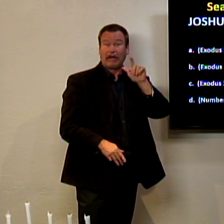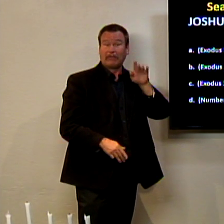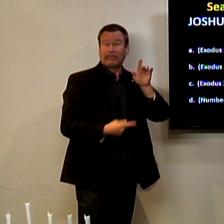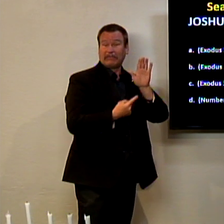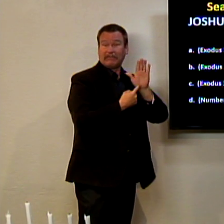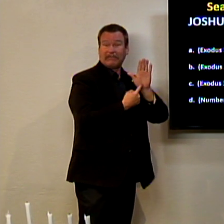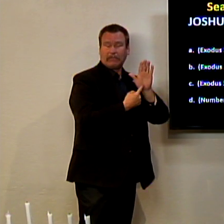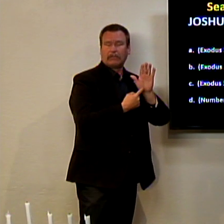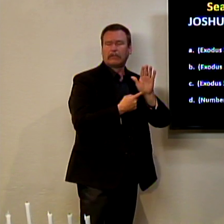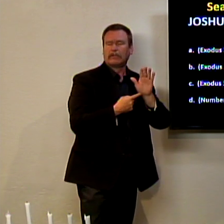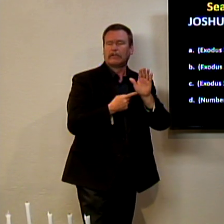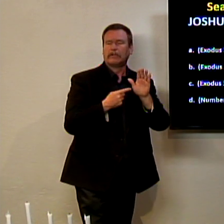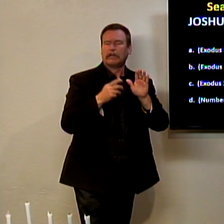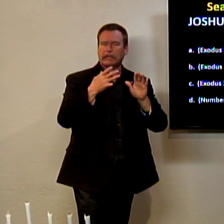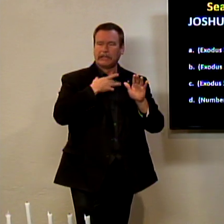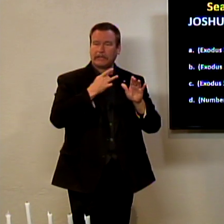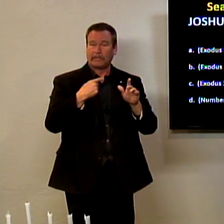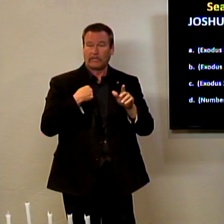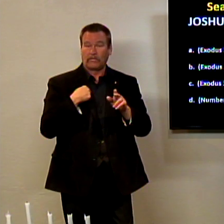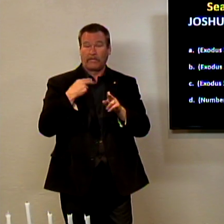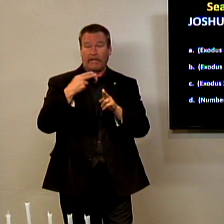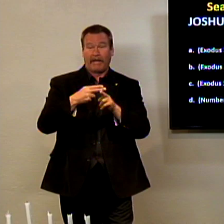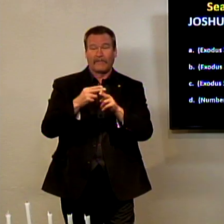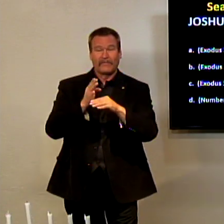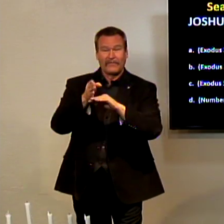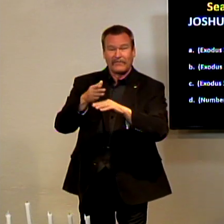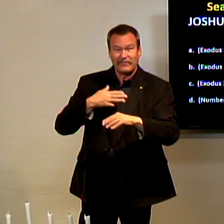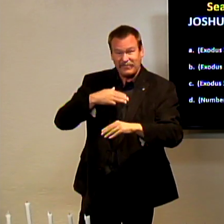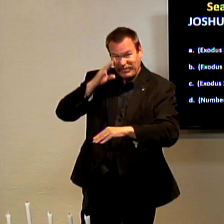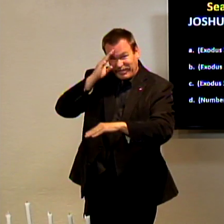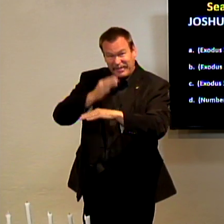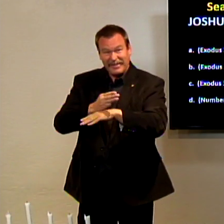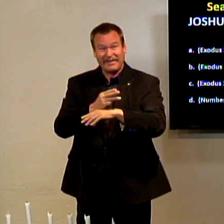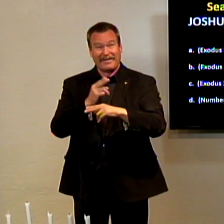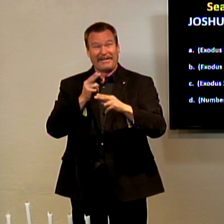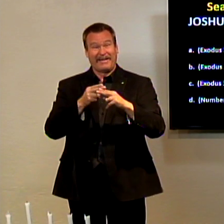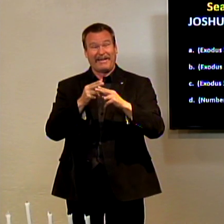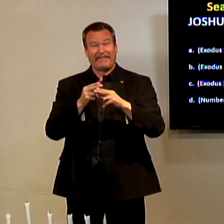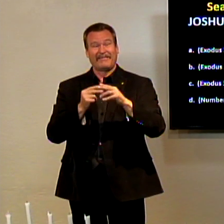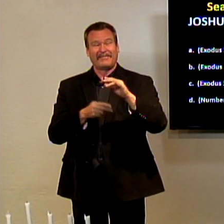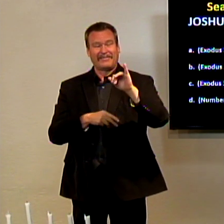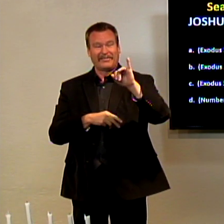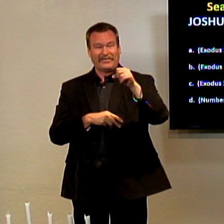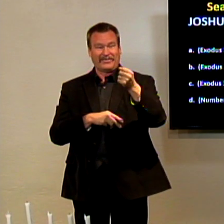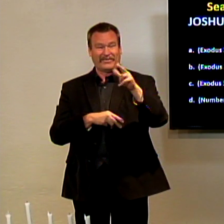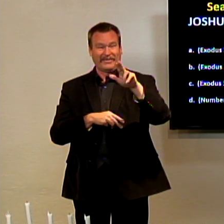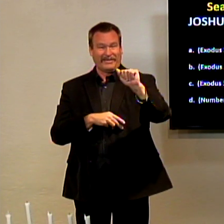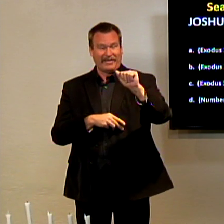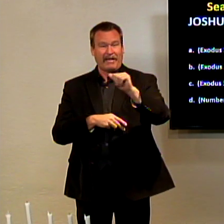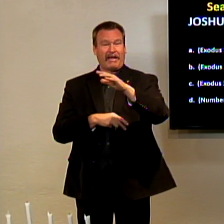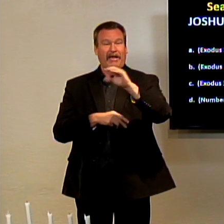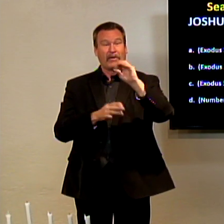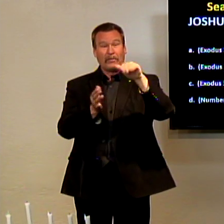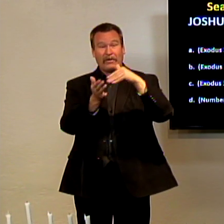Joshua and another man named Caleb, the two of them, 2 spies, Joshua